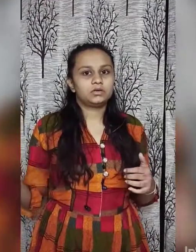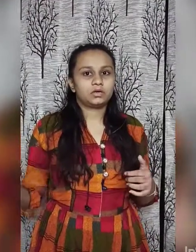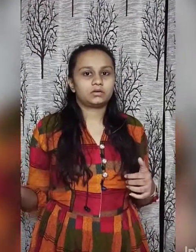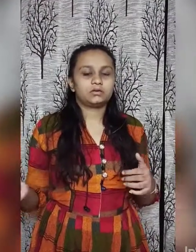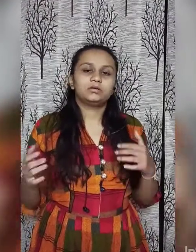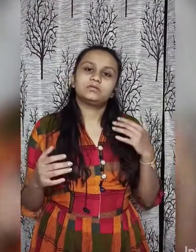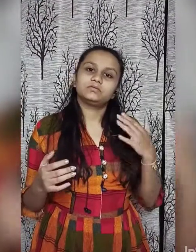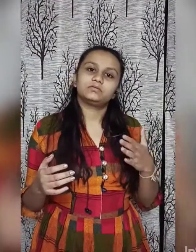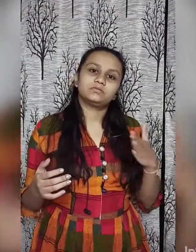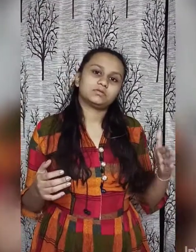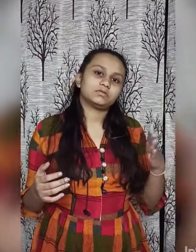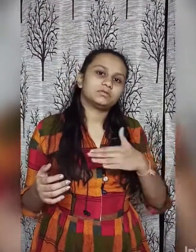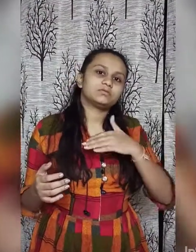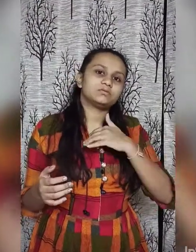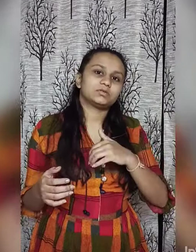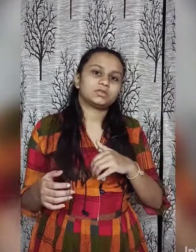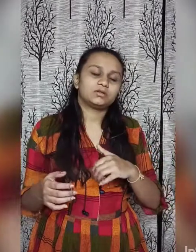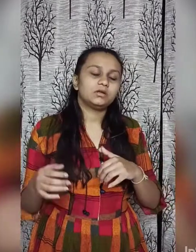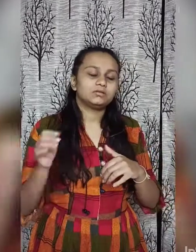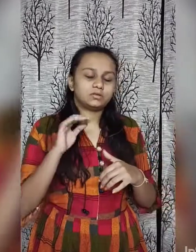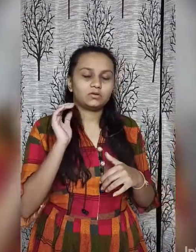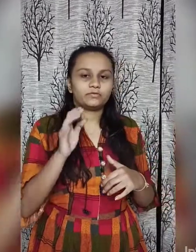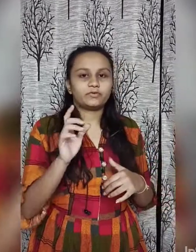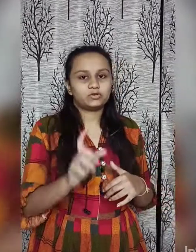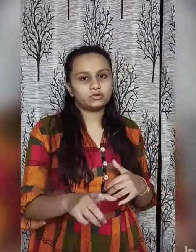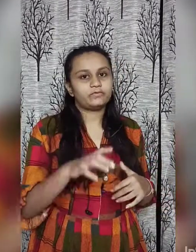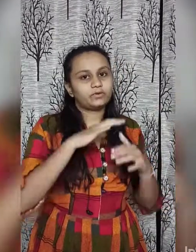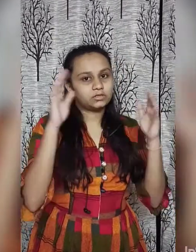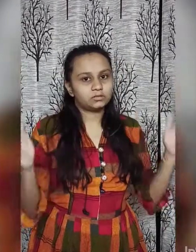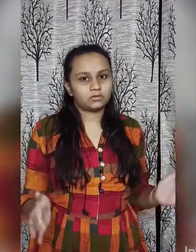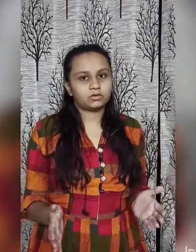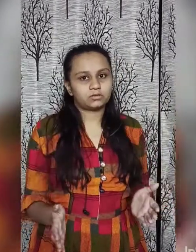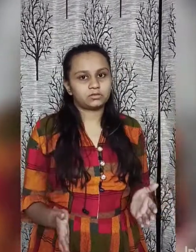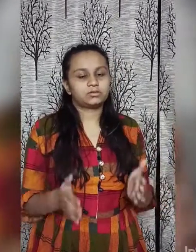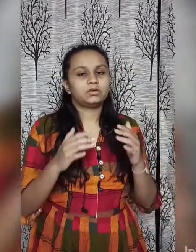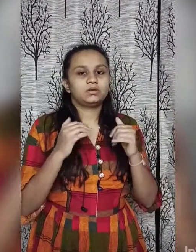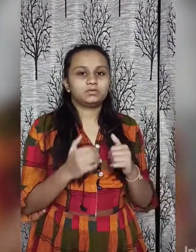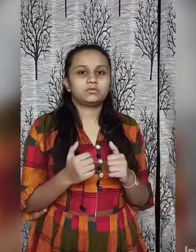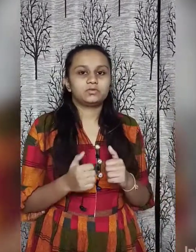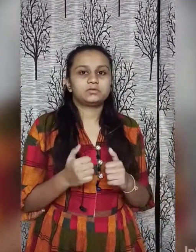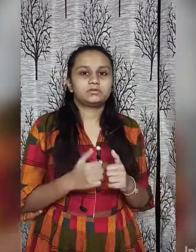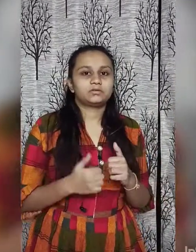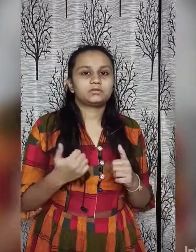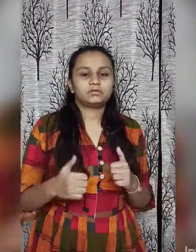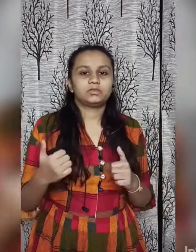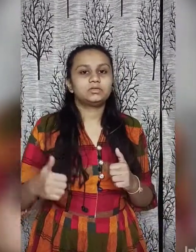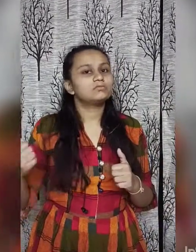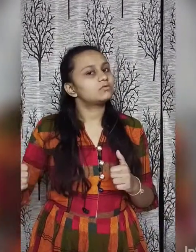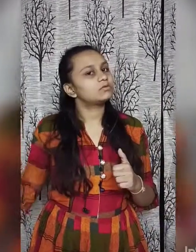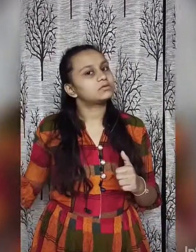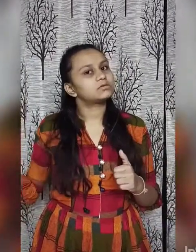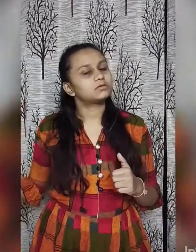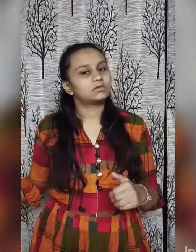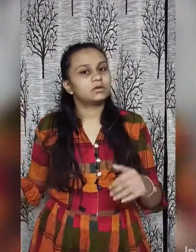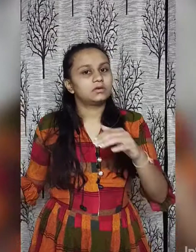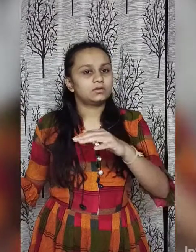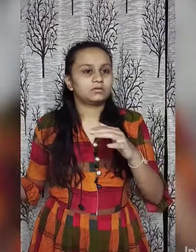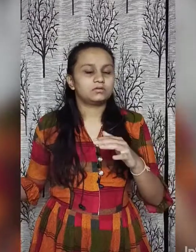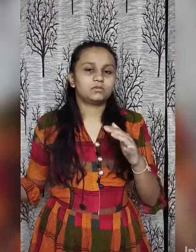car. Cost of each operation is asserted instead of cost of each process. The total cost of different operations will give